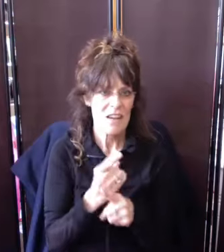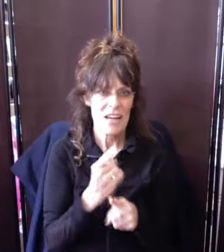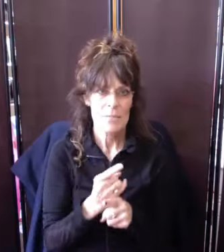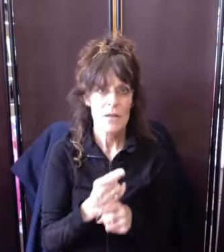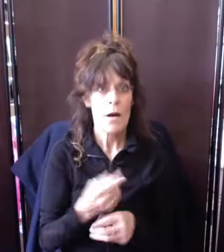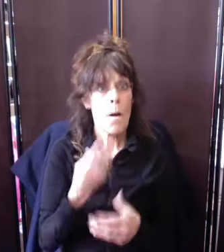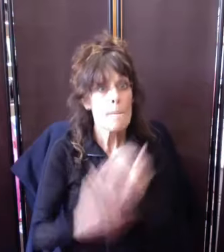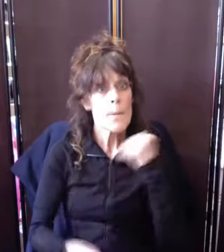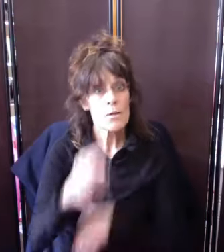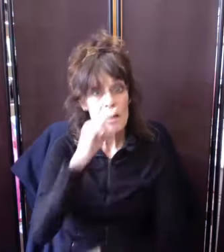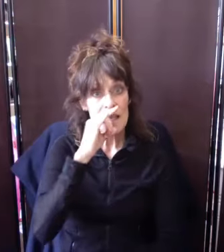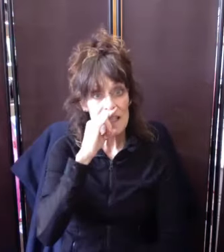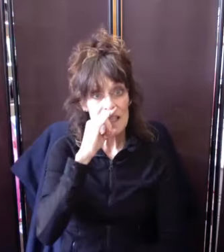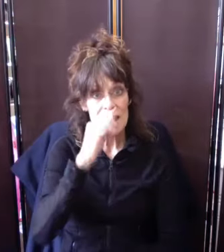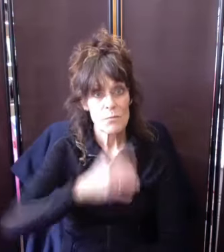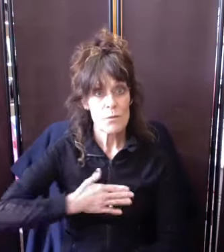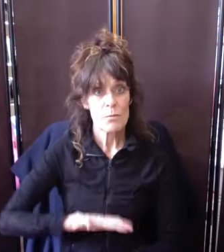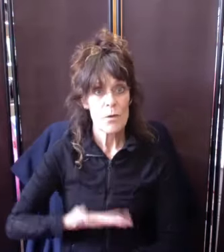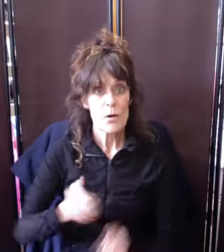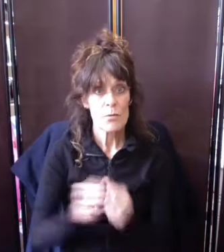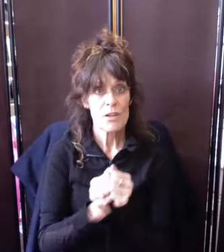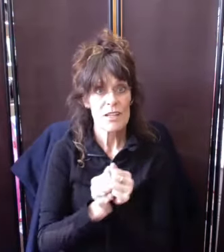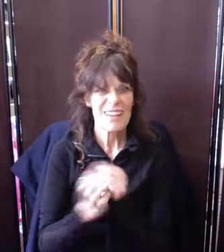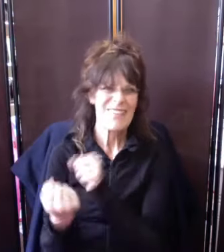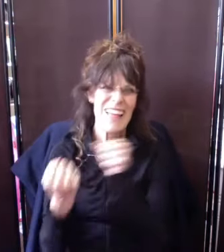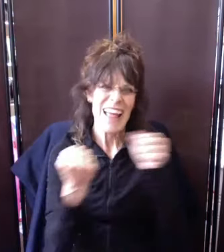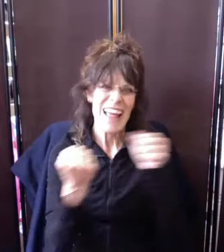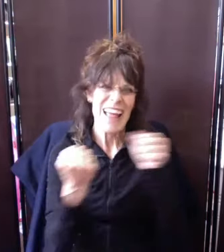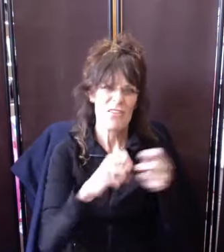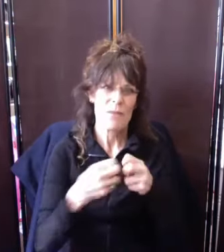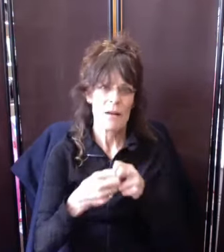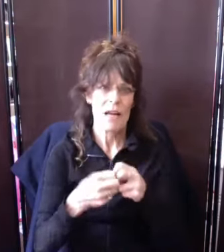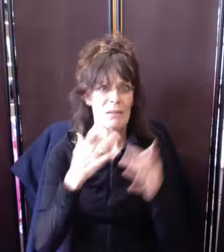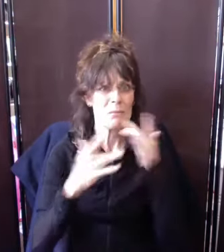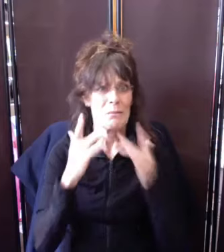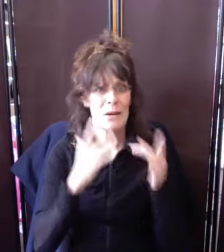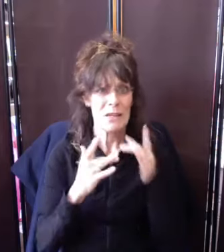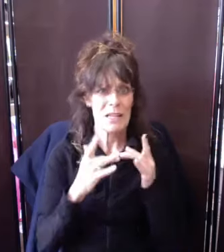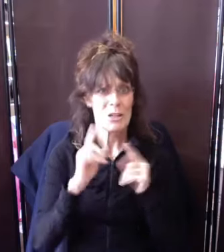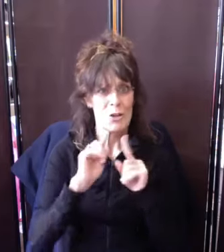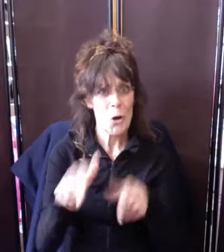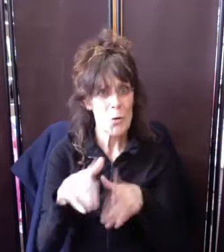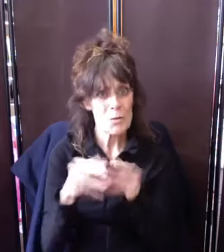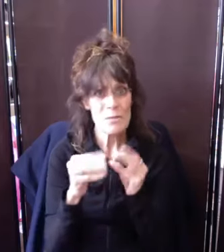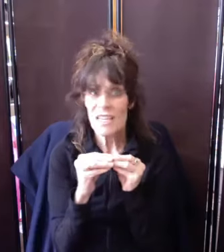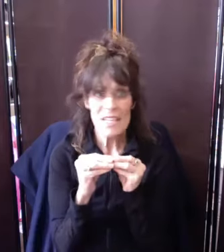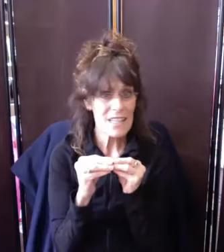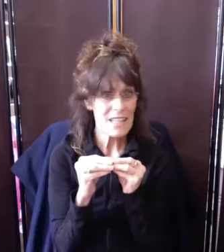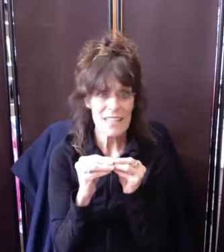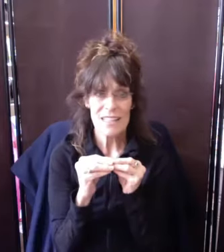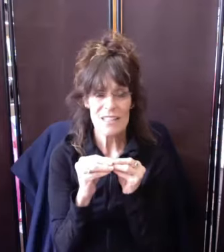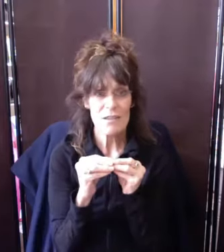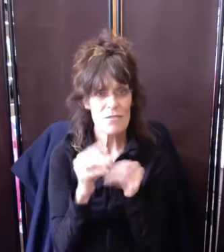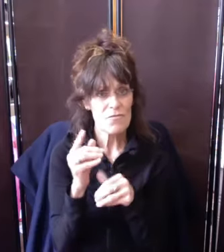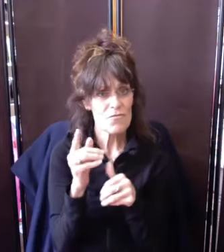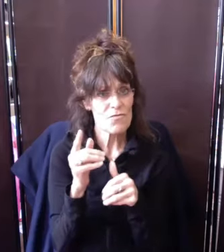with a lot of health problems, a lot. And I could barely get out to meetings at all. I didn't, when we moved here, I had children not long after we